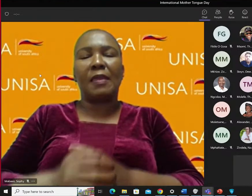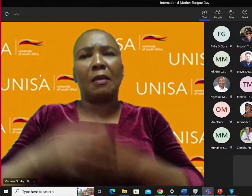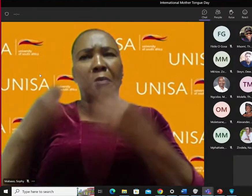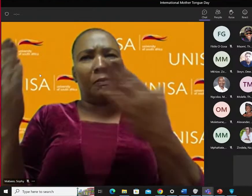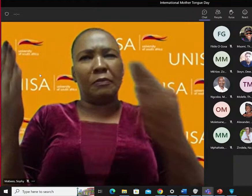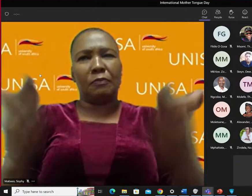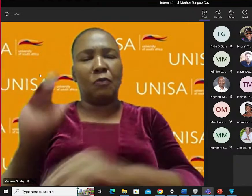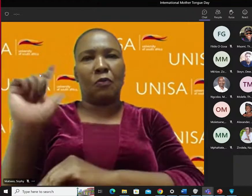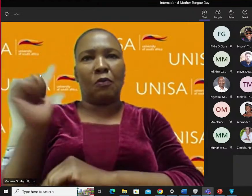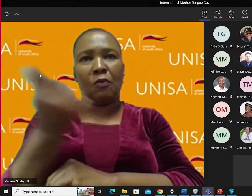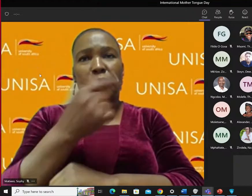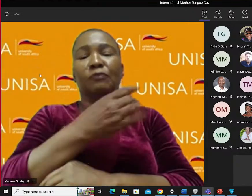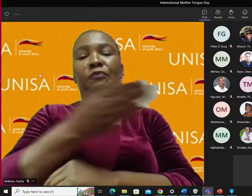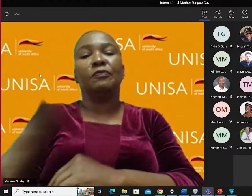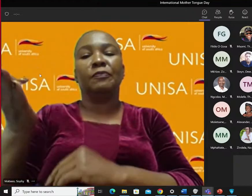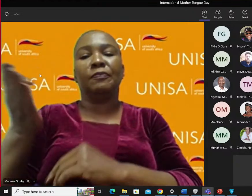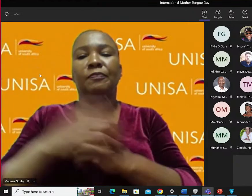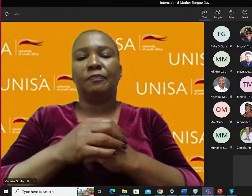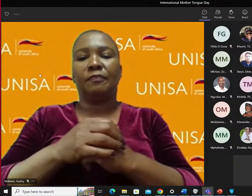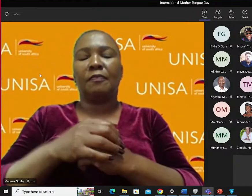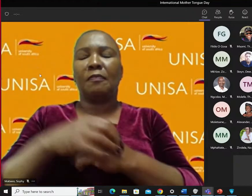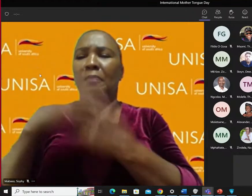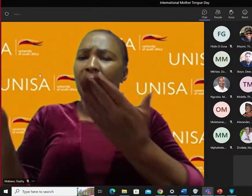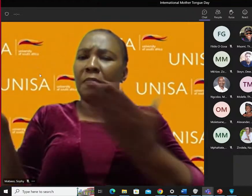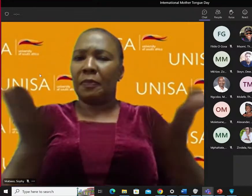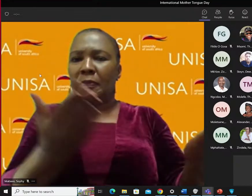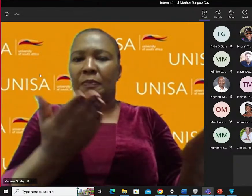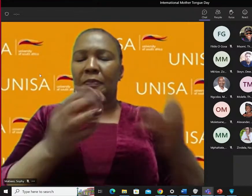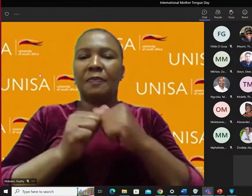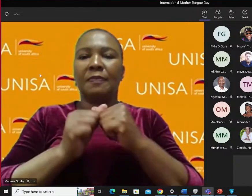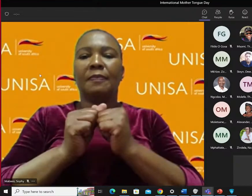hiamukelekile, welcome,